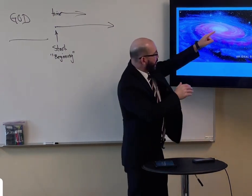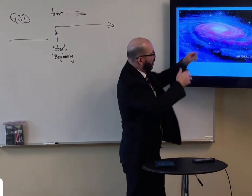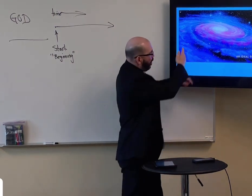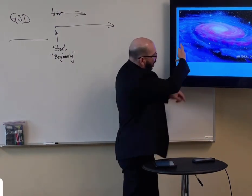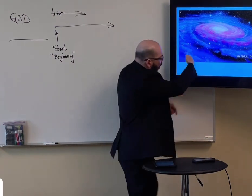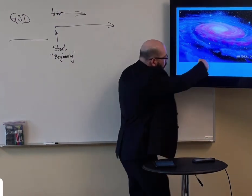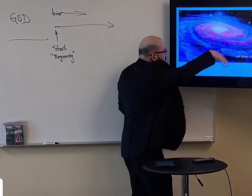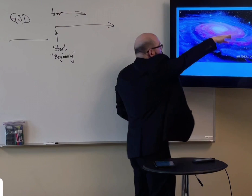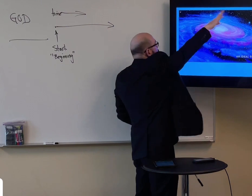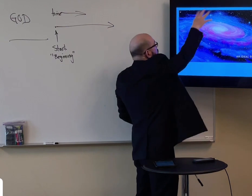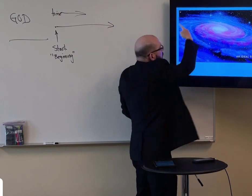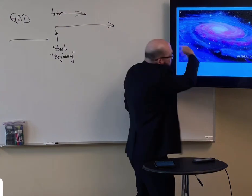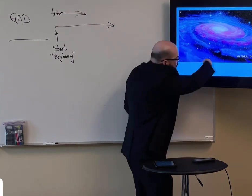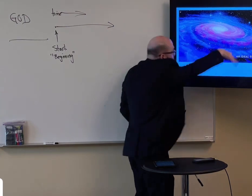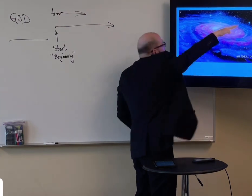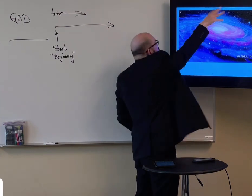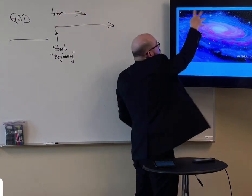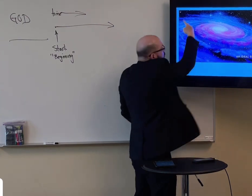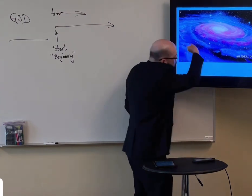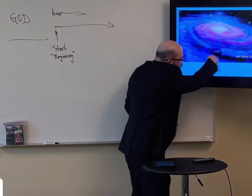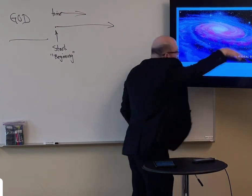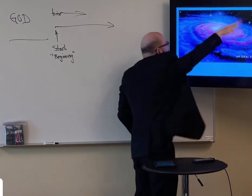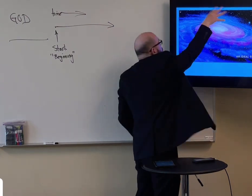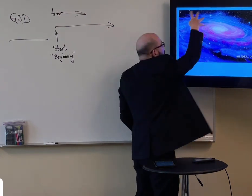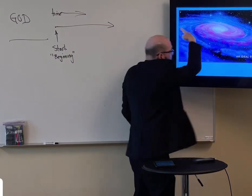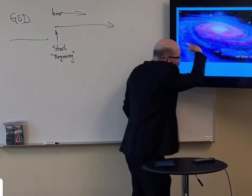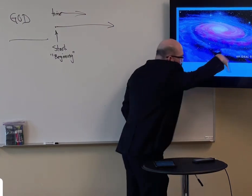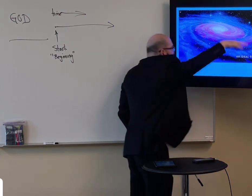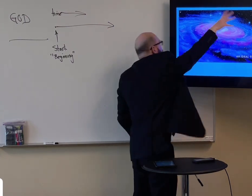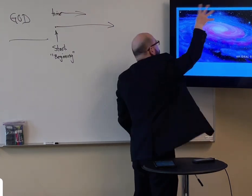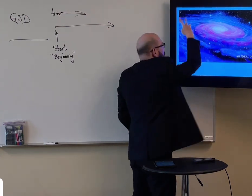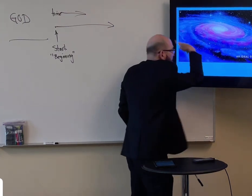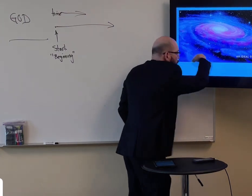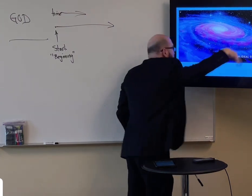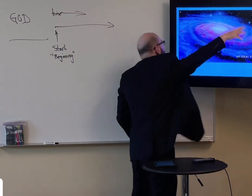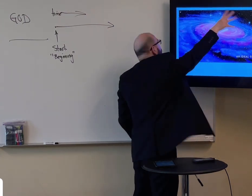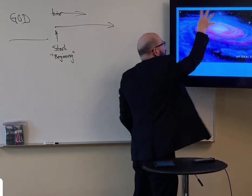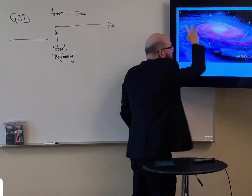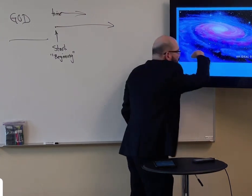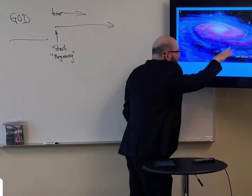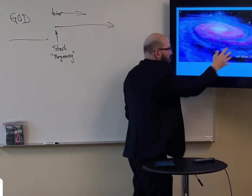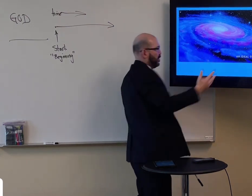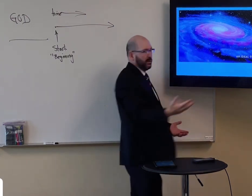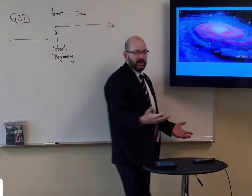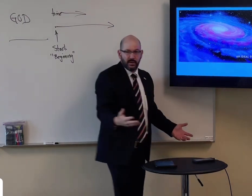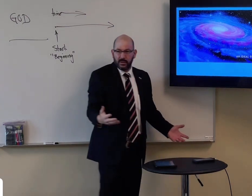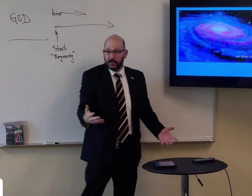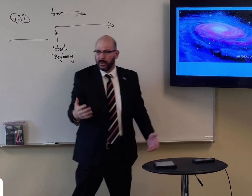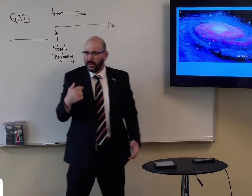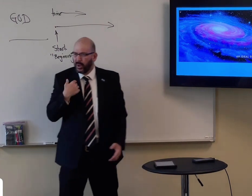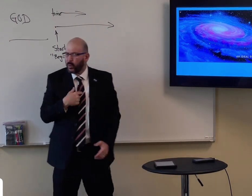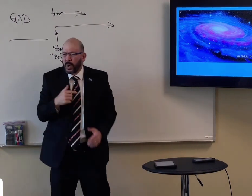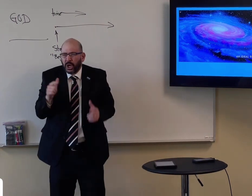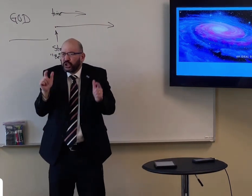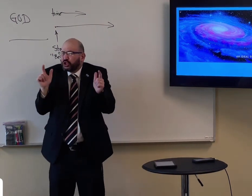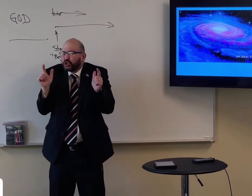And there's the center of the galaxy, and the whole thing is spinning around, you know, really fast. It just takes a long time.